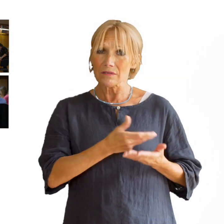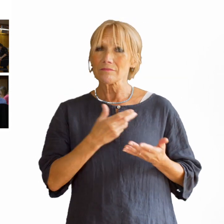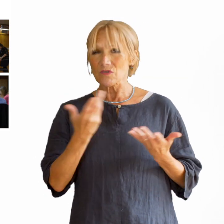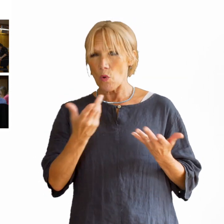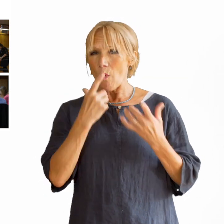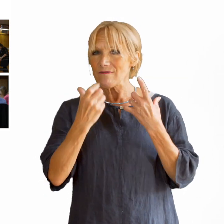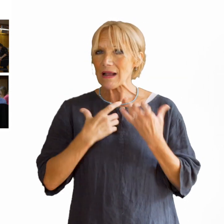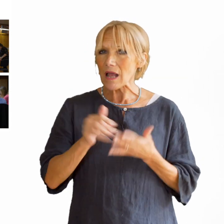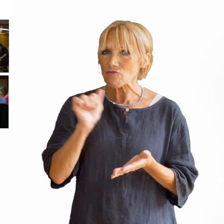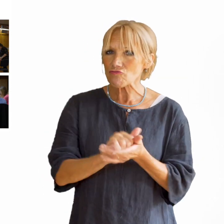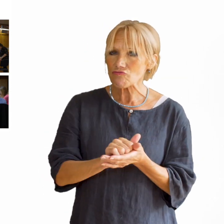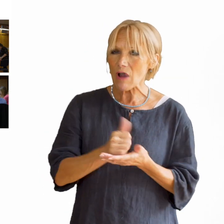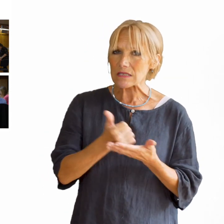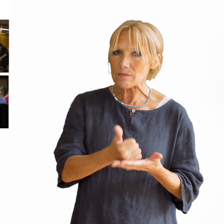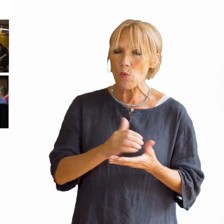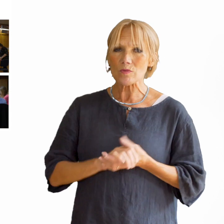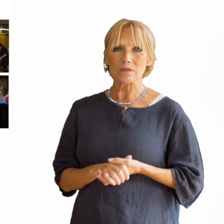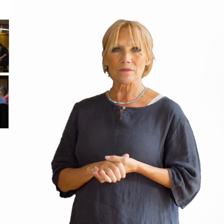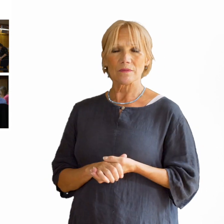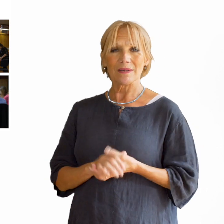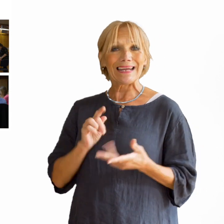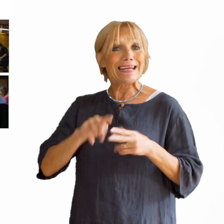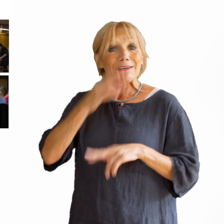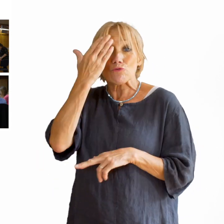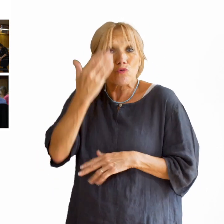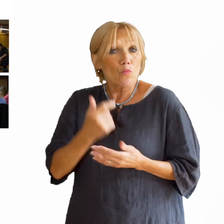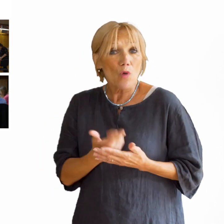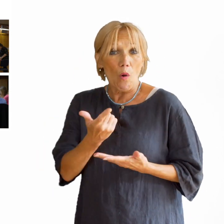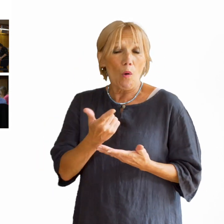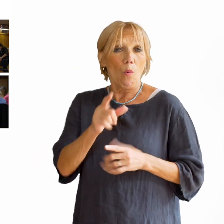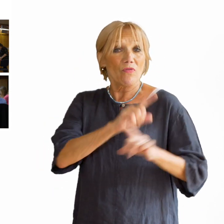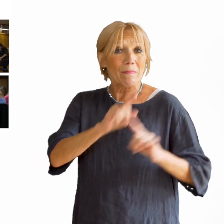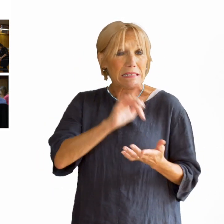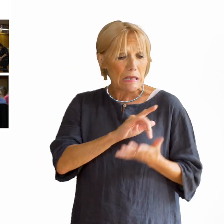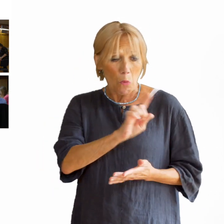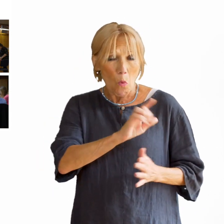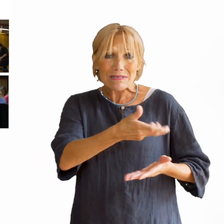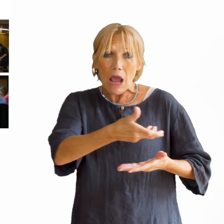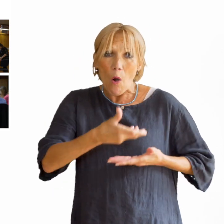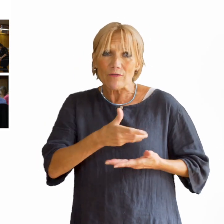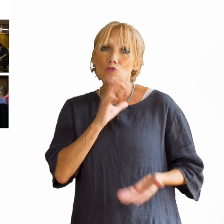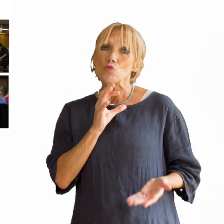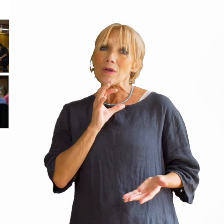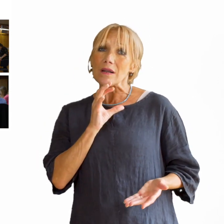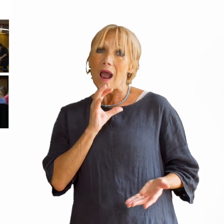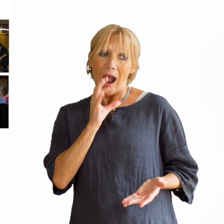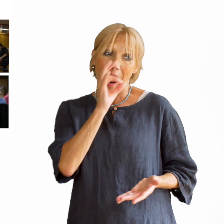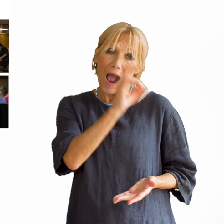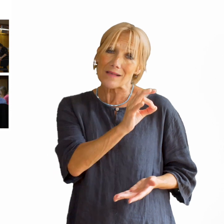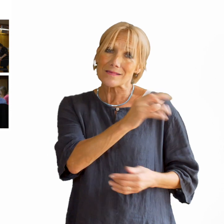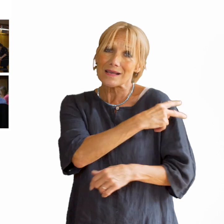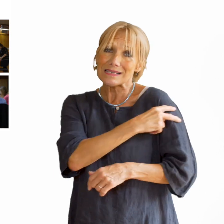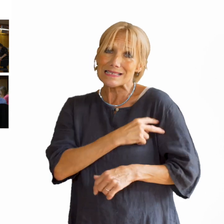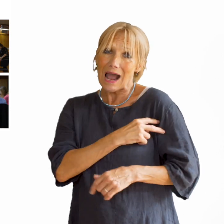If you are unfamiliar with what meeting centres are and offer, you can contact your local meeting centre staff for information. You can also read